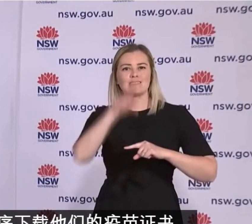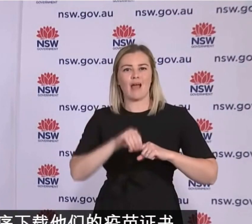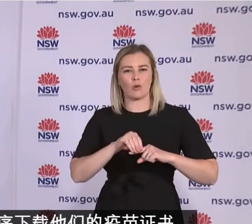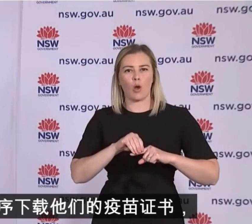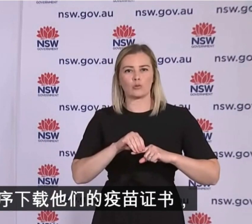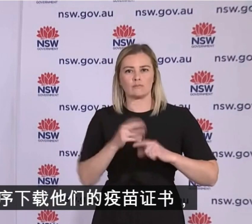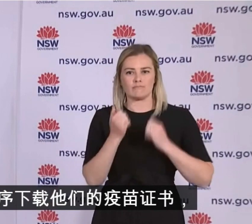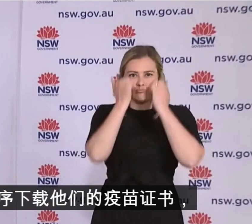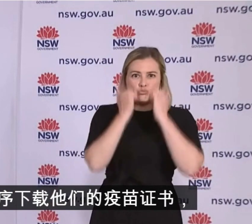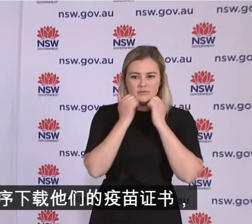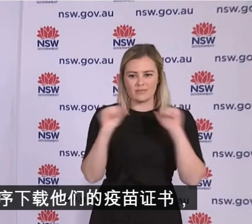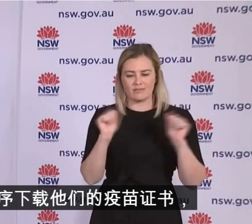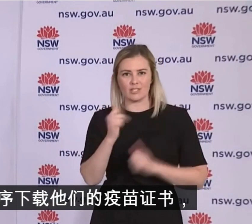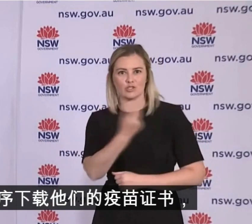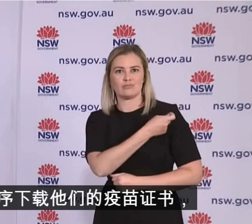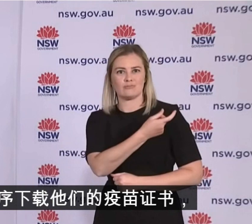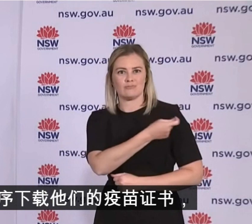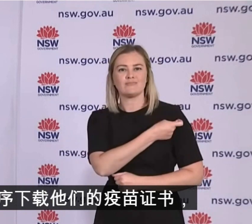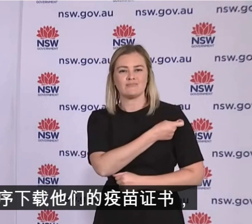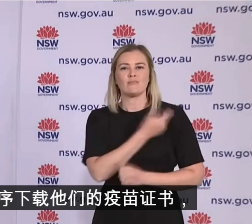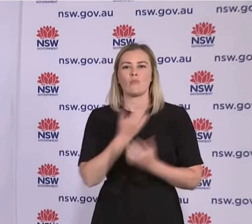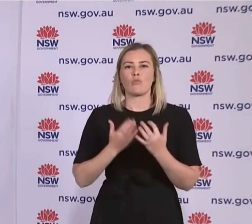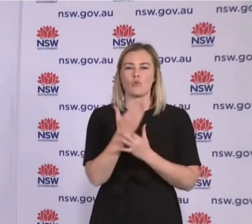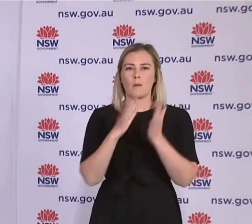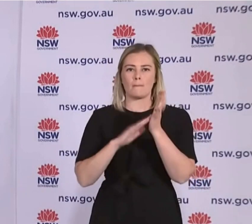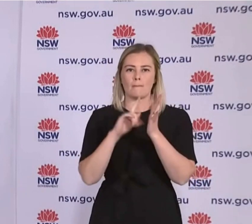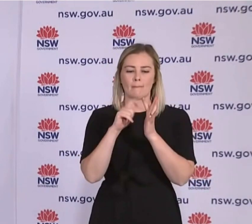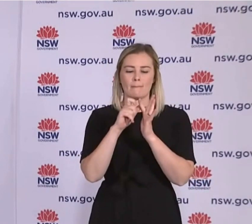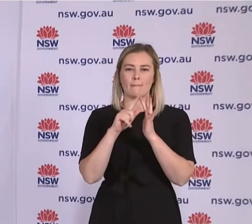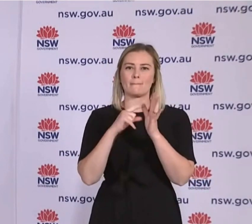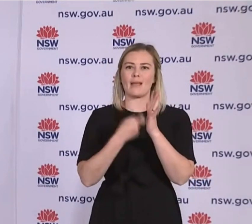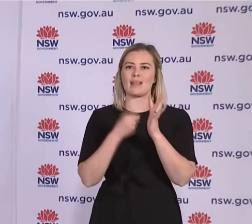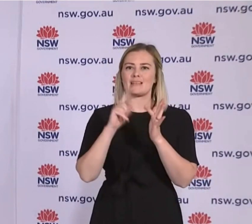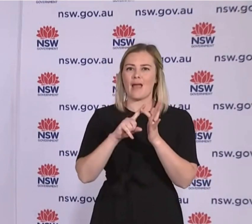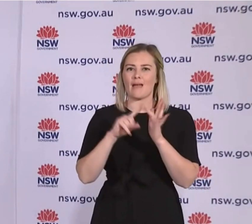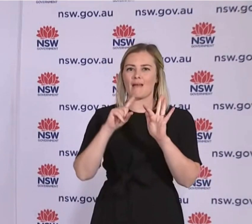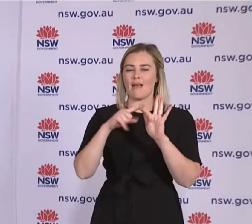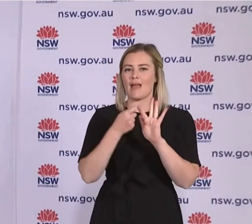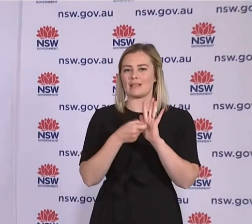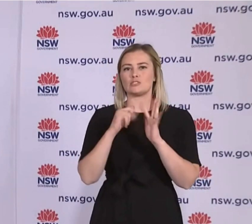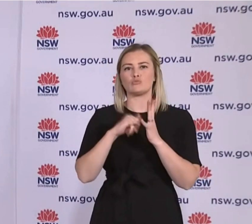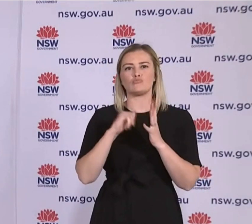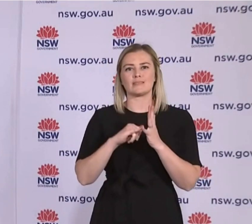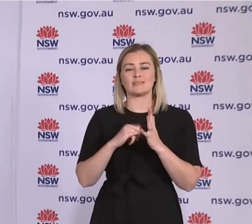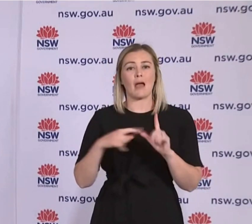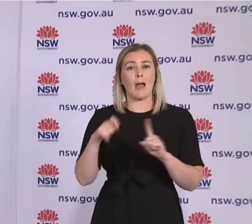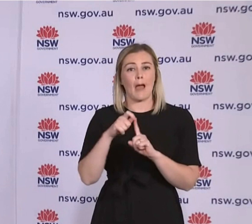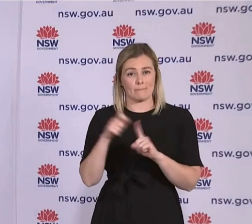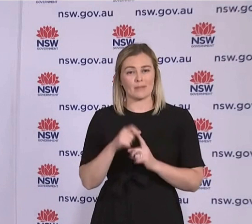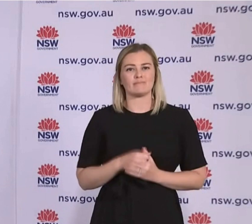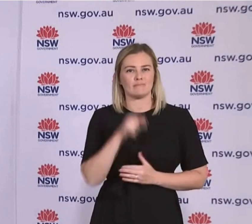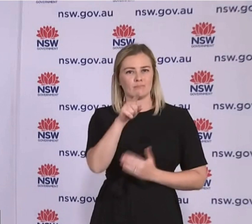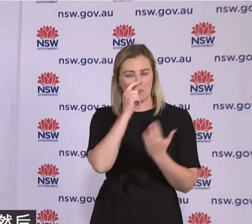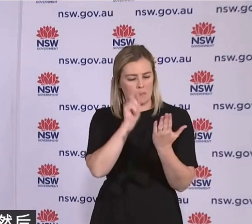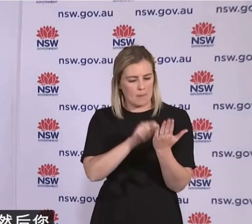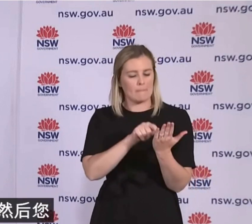from their Medicare Express app. So that's available right now. And once you've done that, so download the Medicare